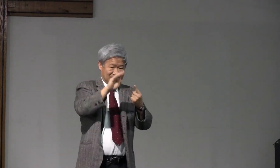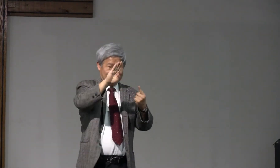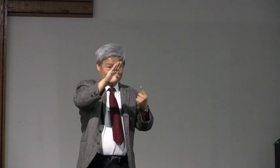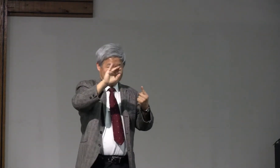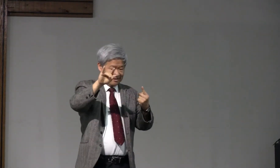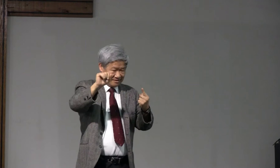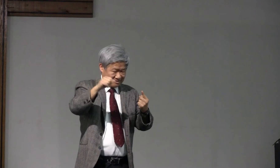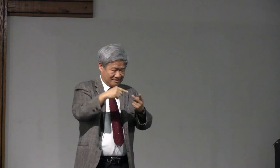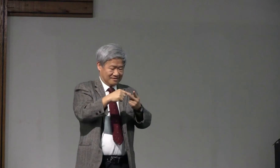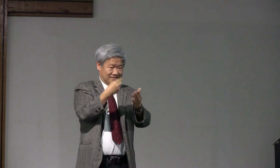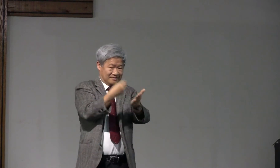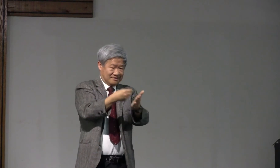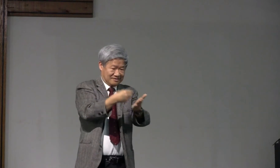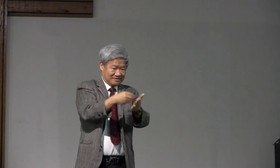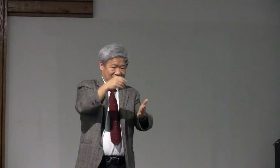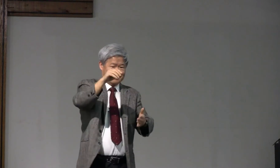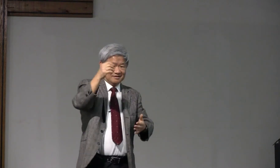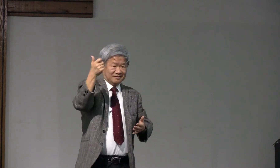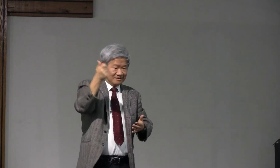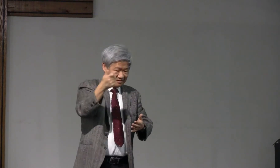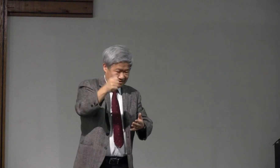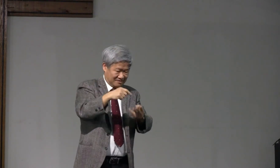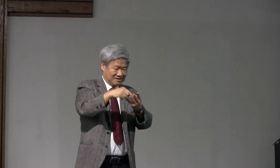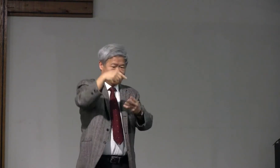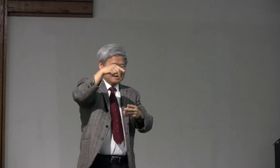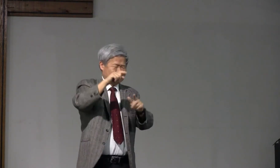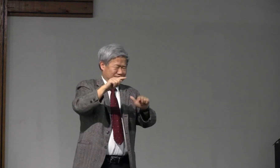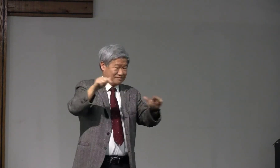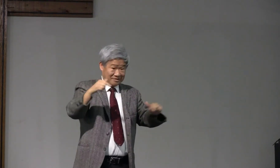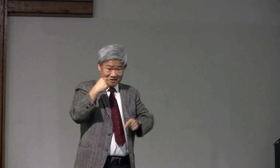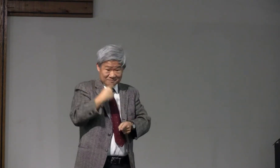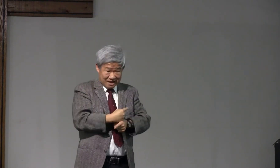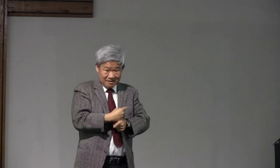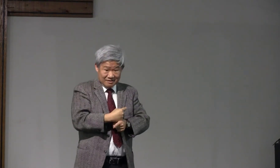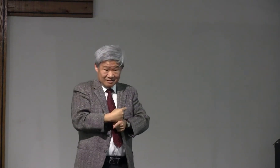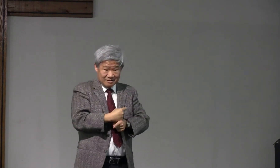People had to have their mail, their bills, their checks, right?